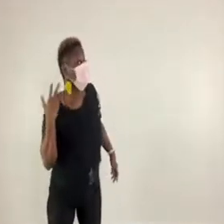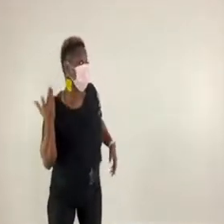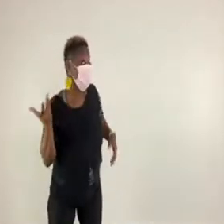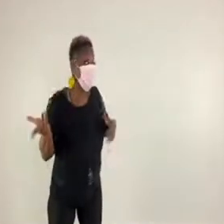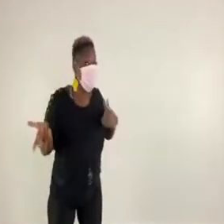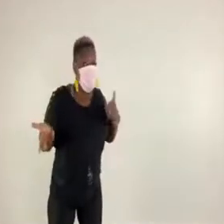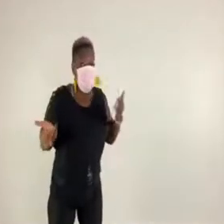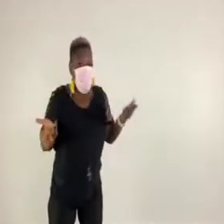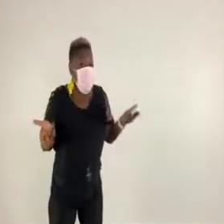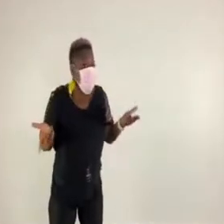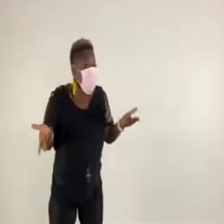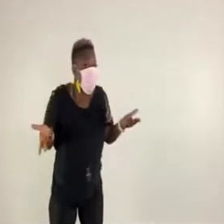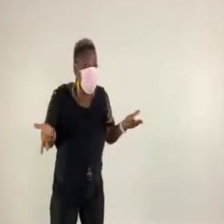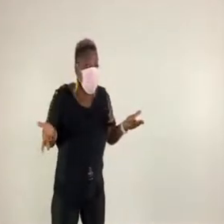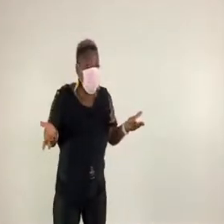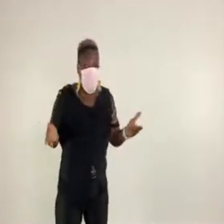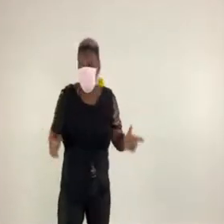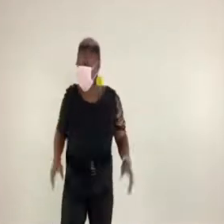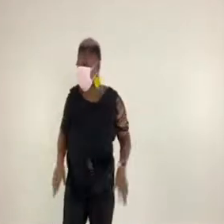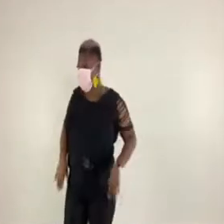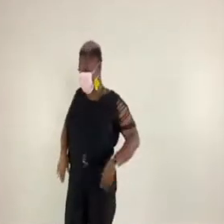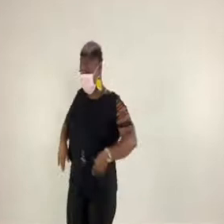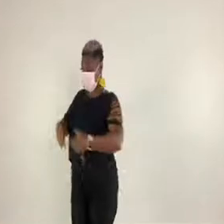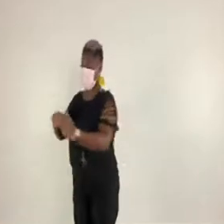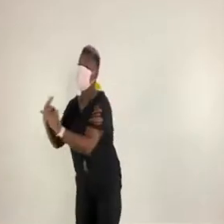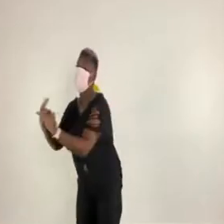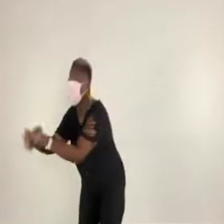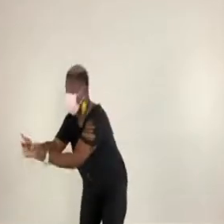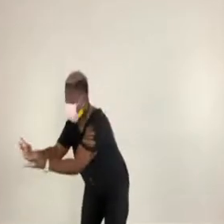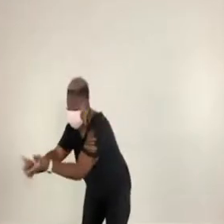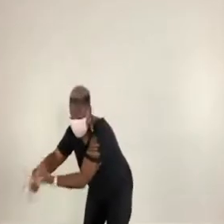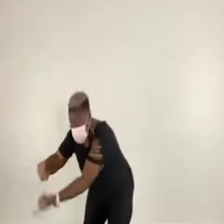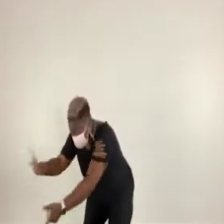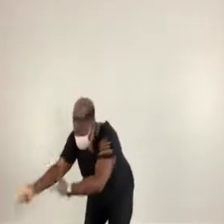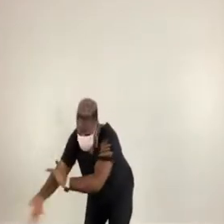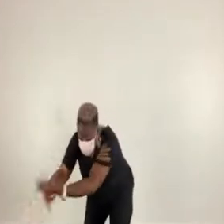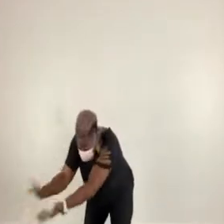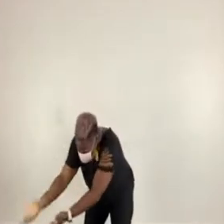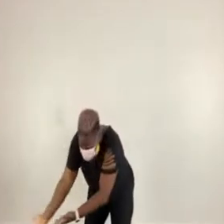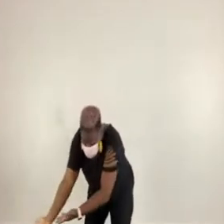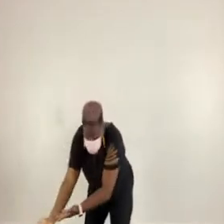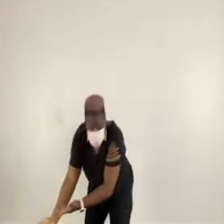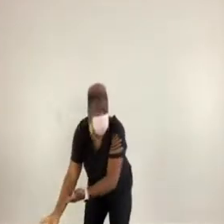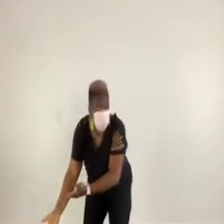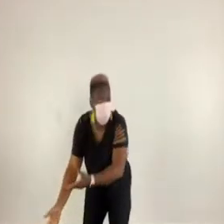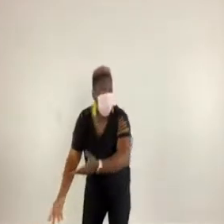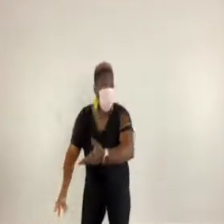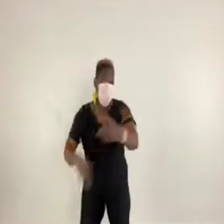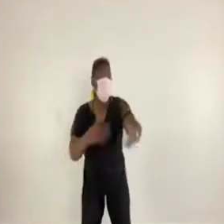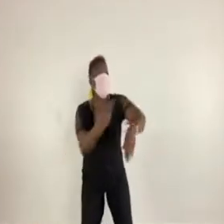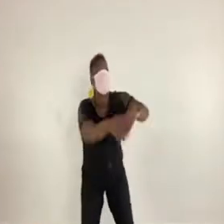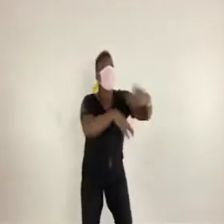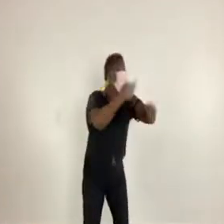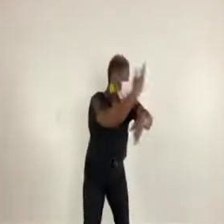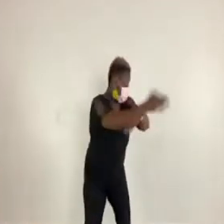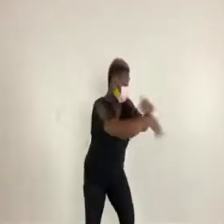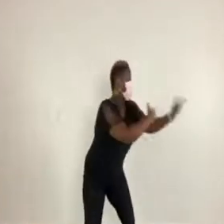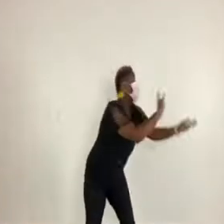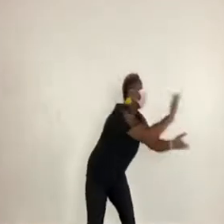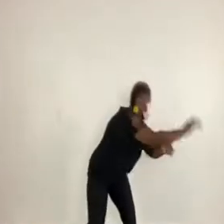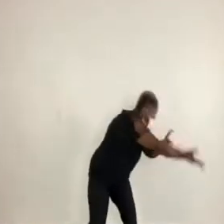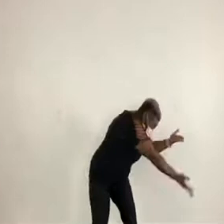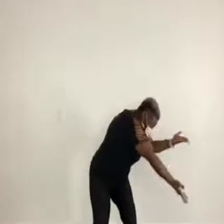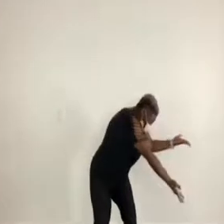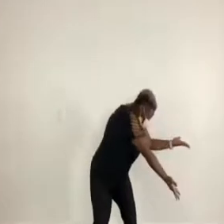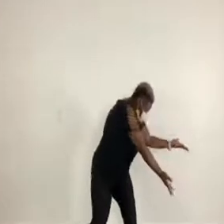He's a lazy bastard, a slimy slob. But, Your Honor, the reason why I don't have a